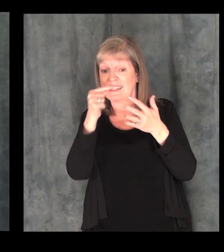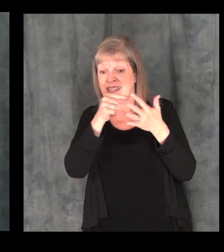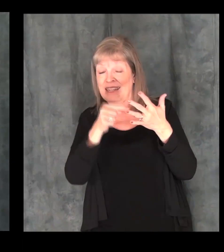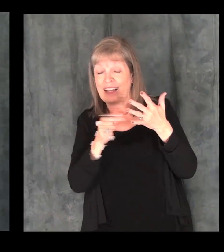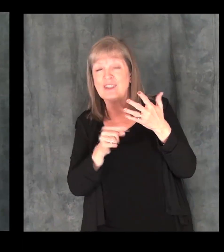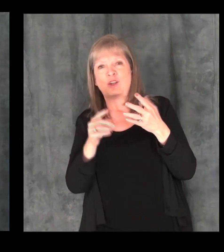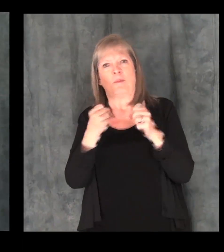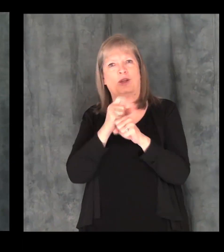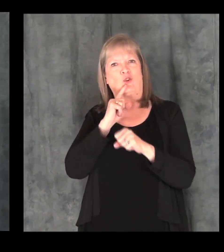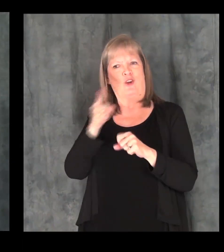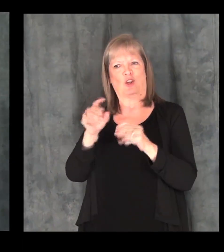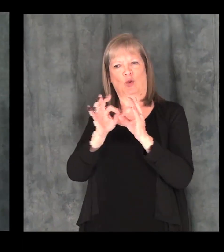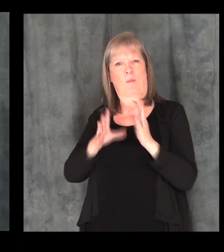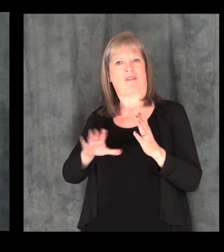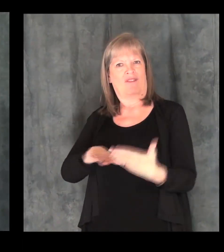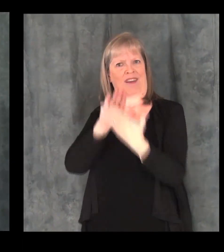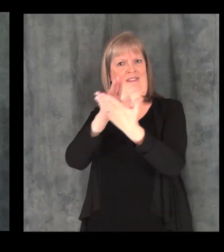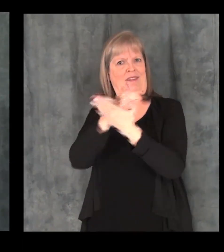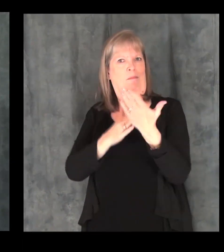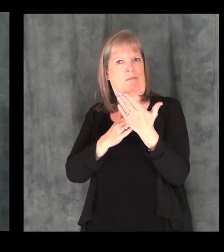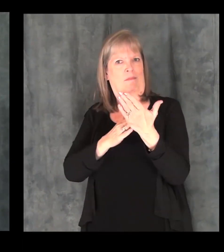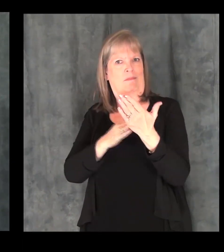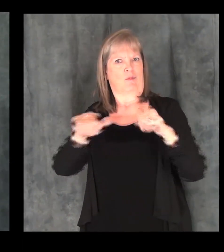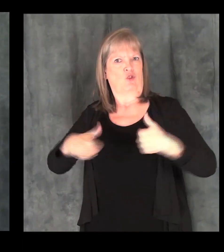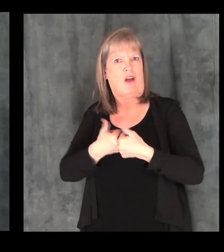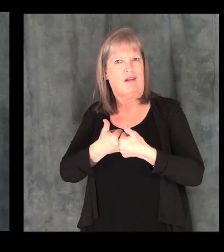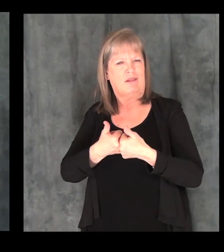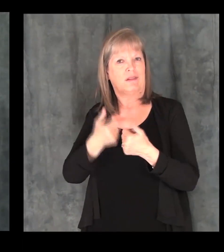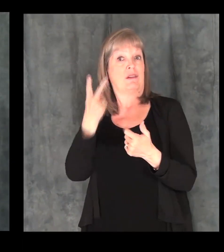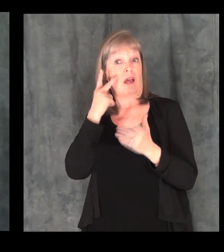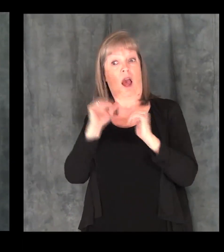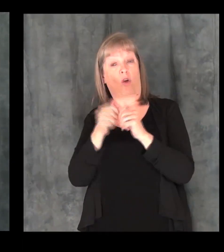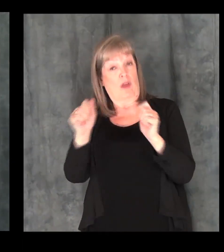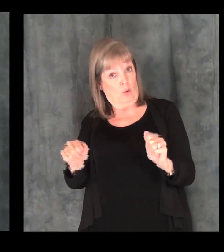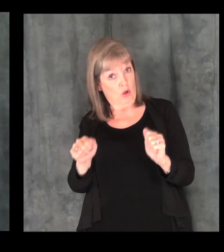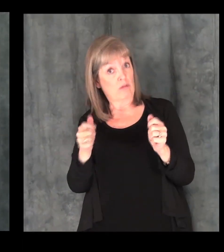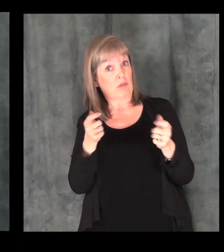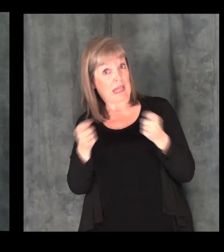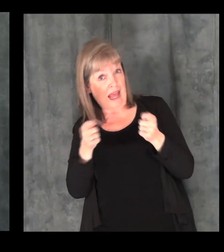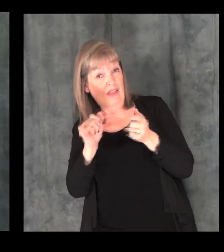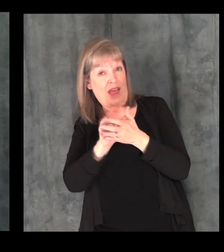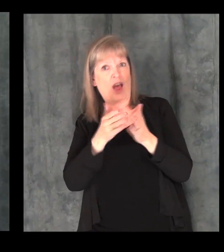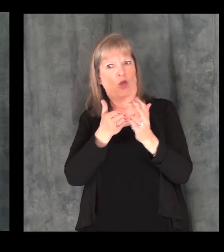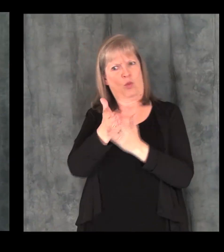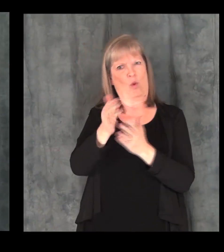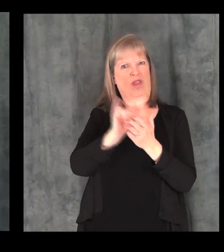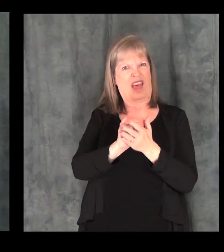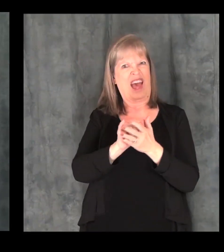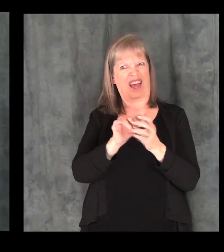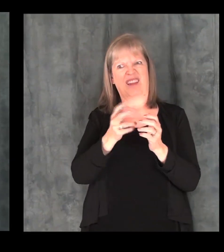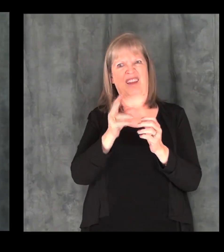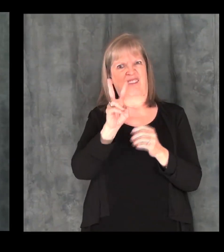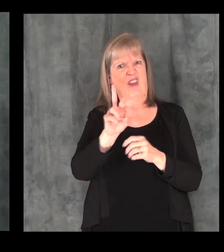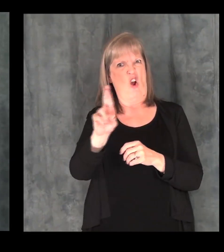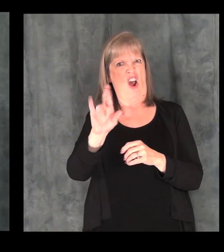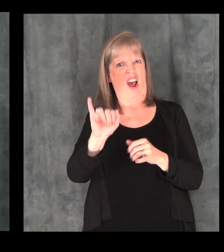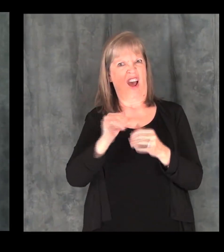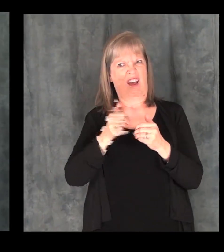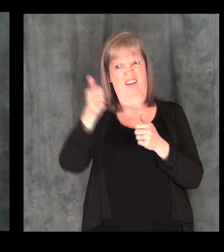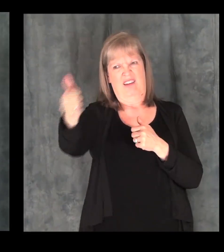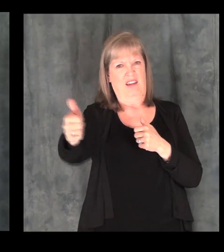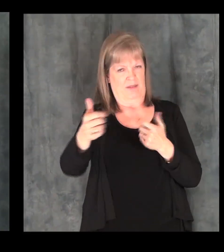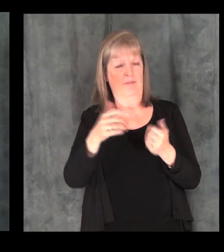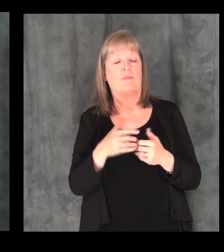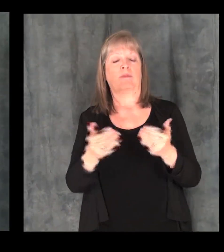for the interpreters, so that we could see how they could deal with those via that sort of video remote connection. We